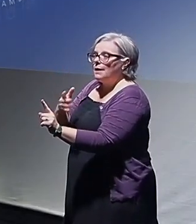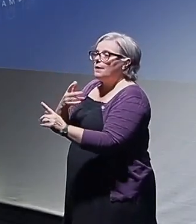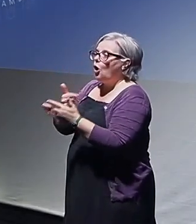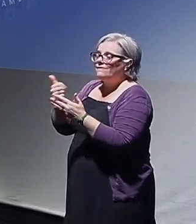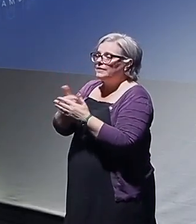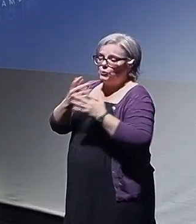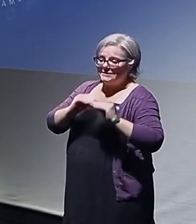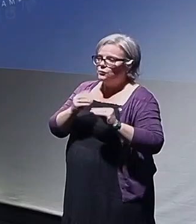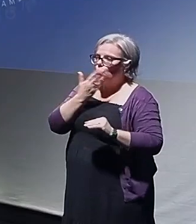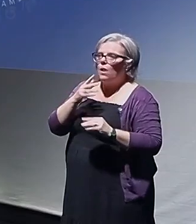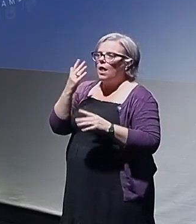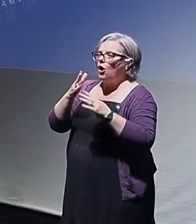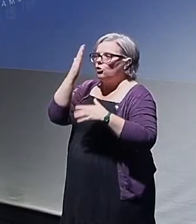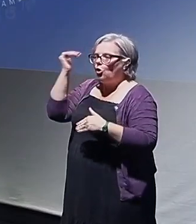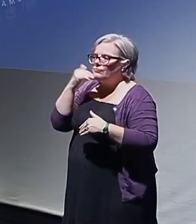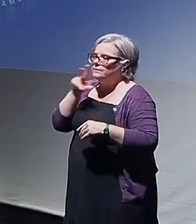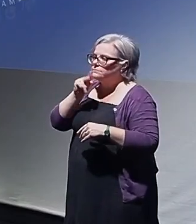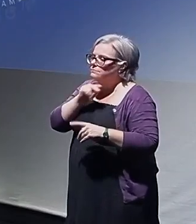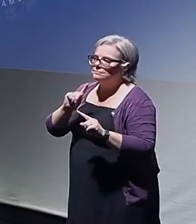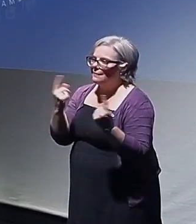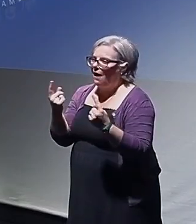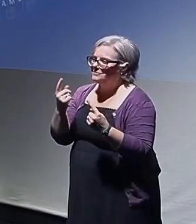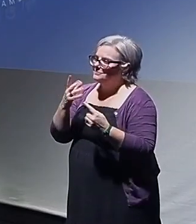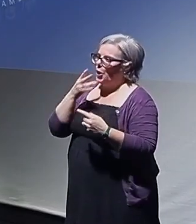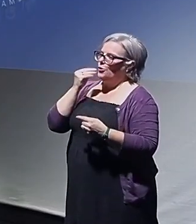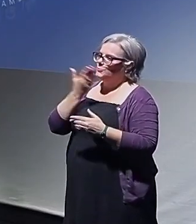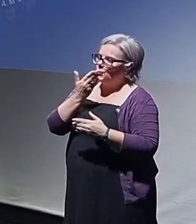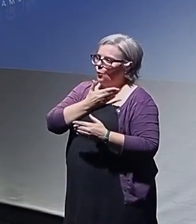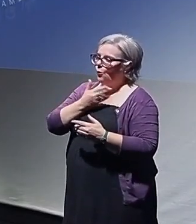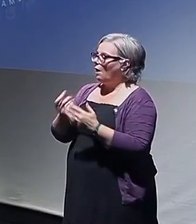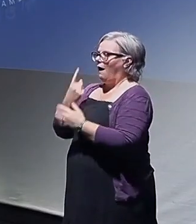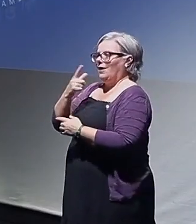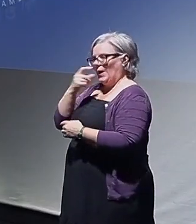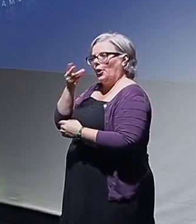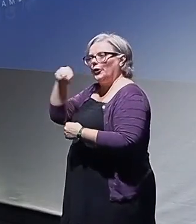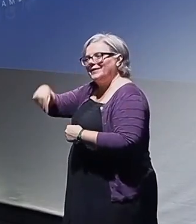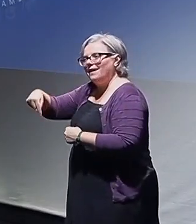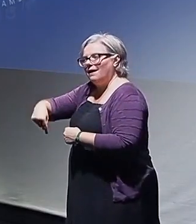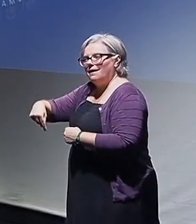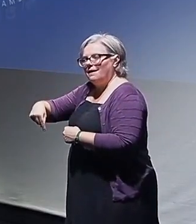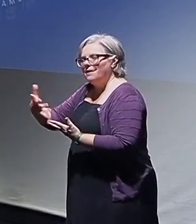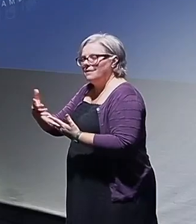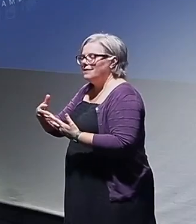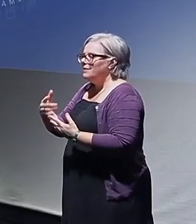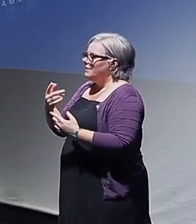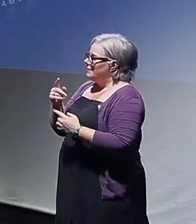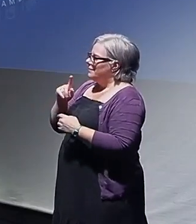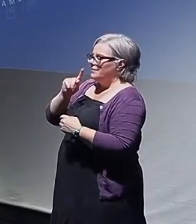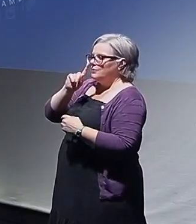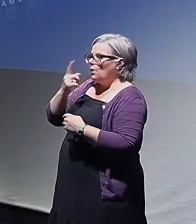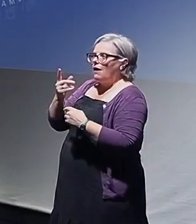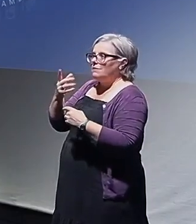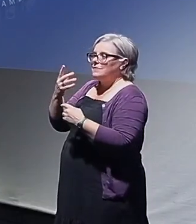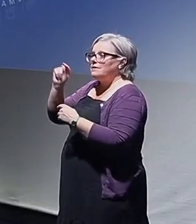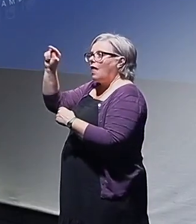didn't teach Korean at school, at my school. So you can come and do that here, but you can't do that in so many places around the country.